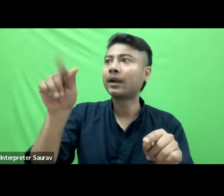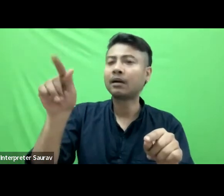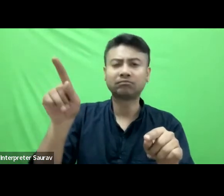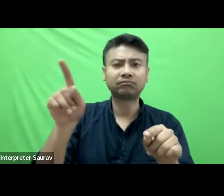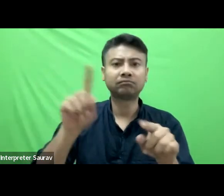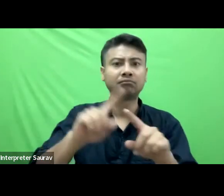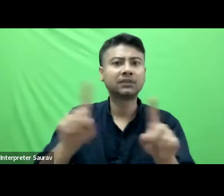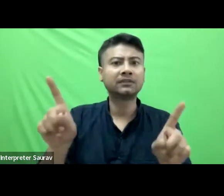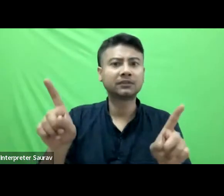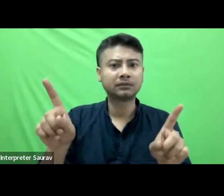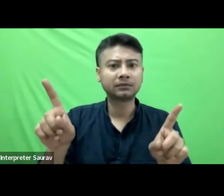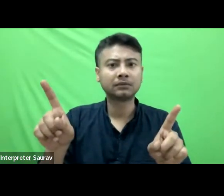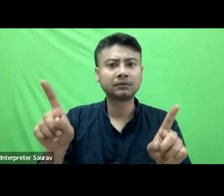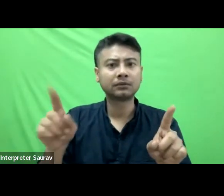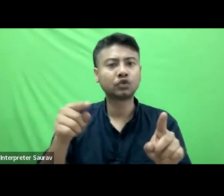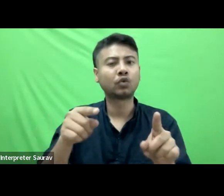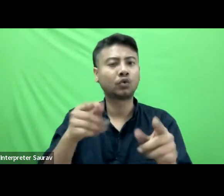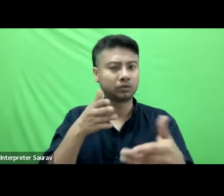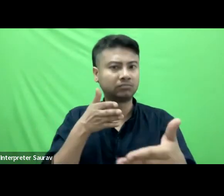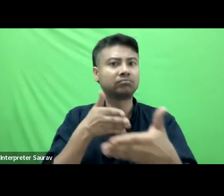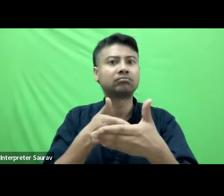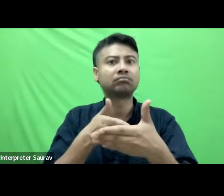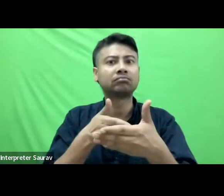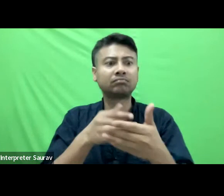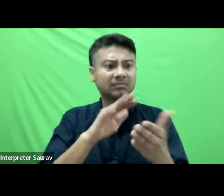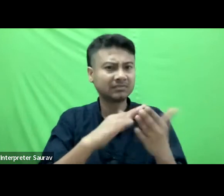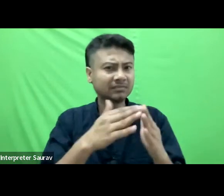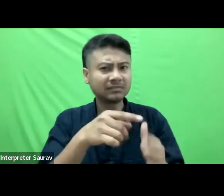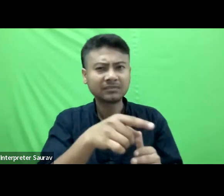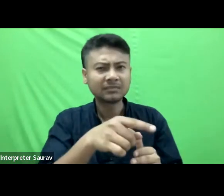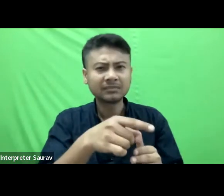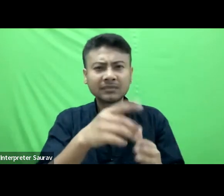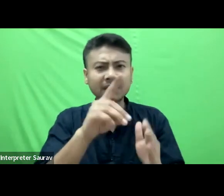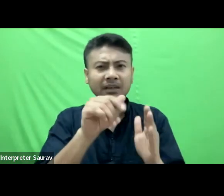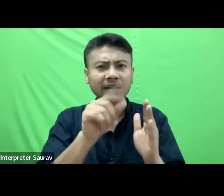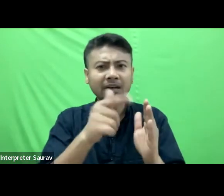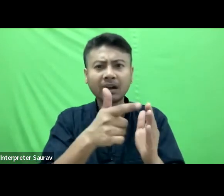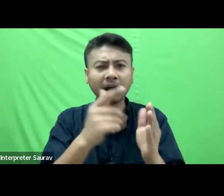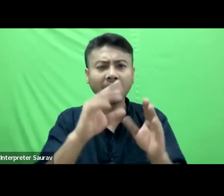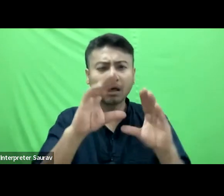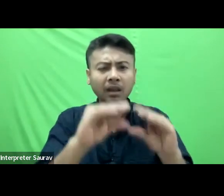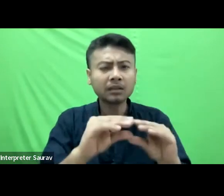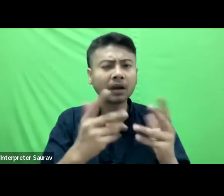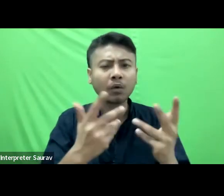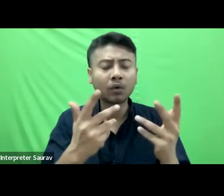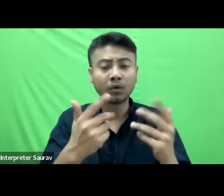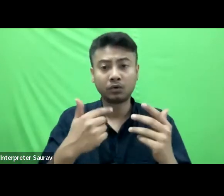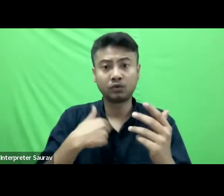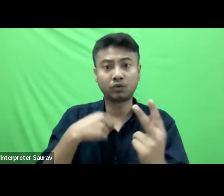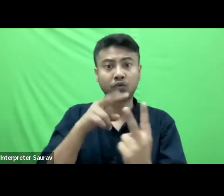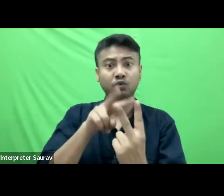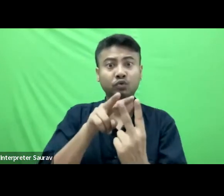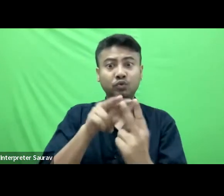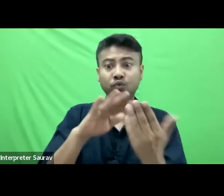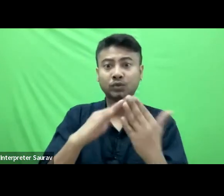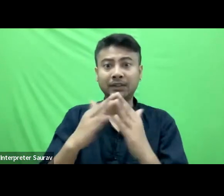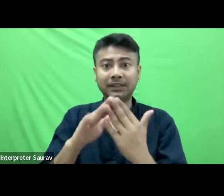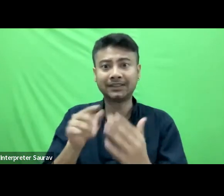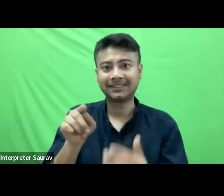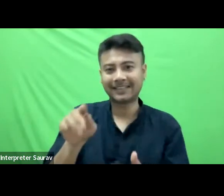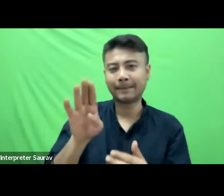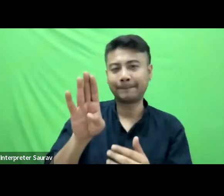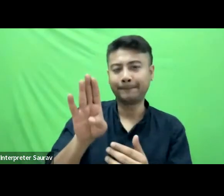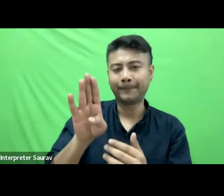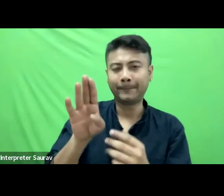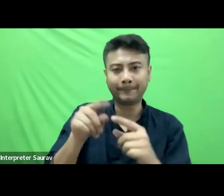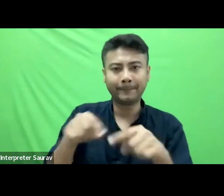condition that's happening in that city. So in both Banjarmasin and Surakarta, through our efforts, for example, in Banjarmasin,